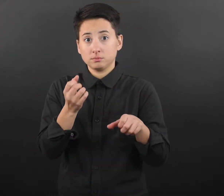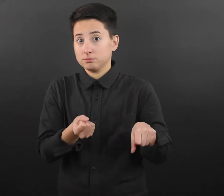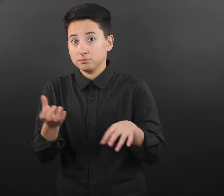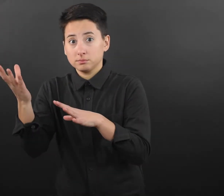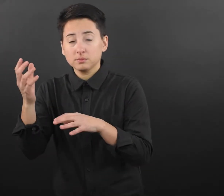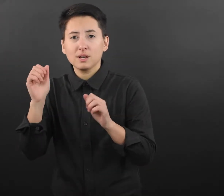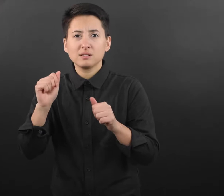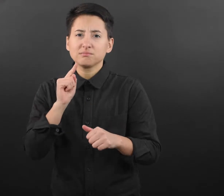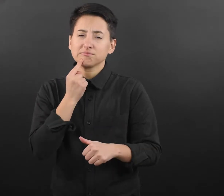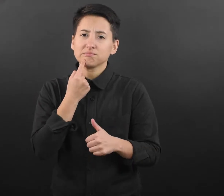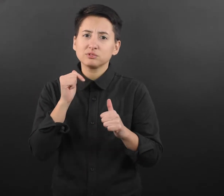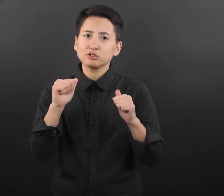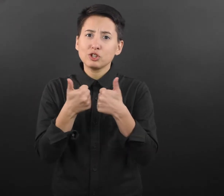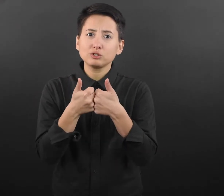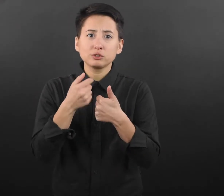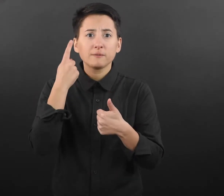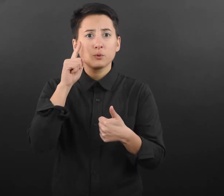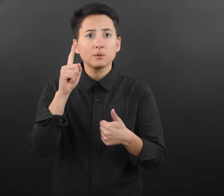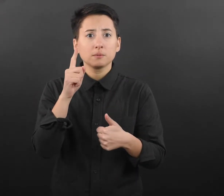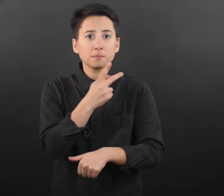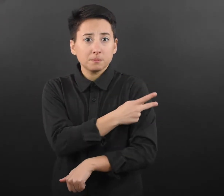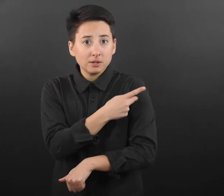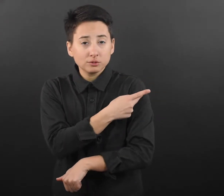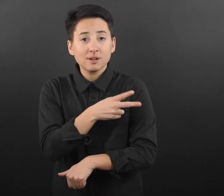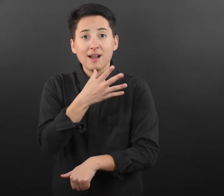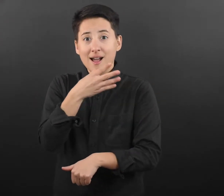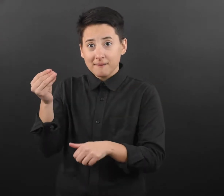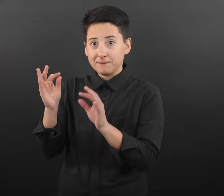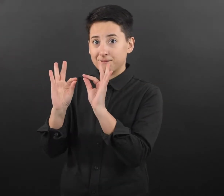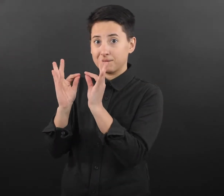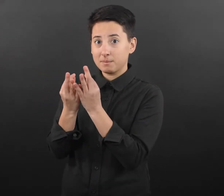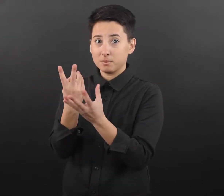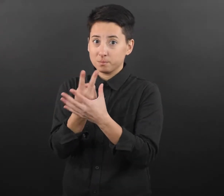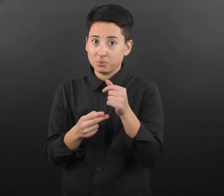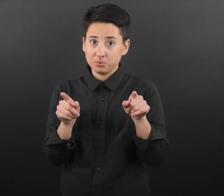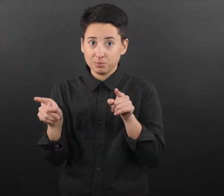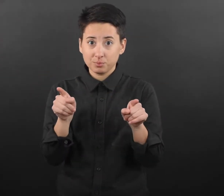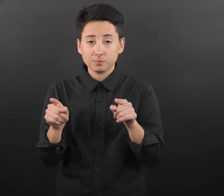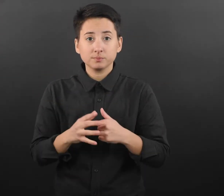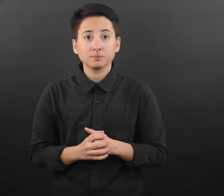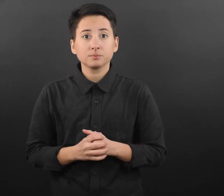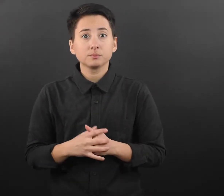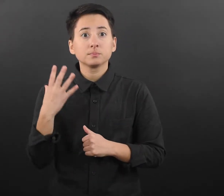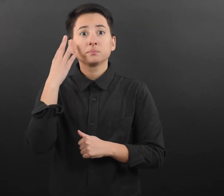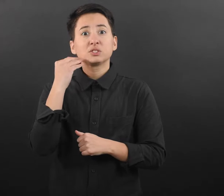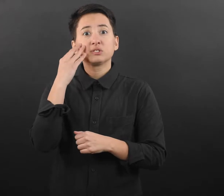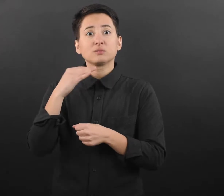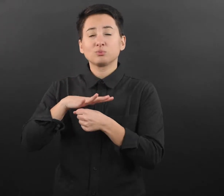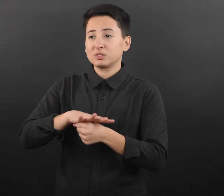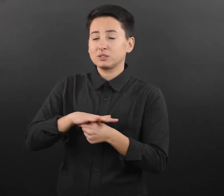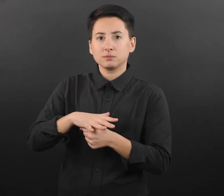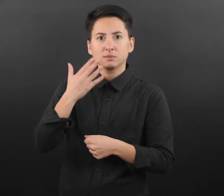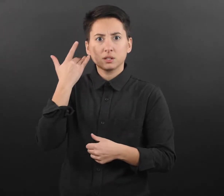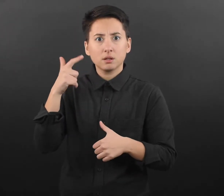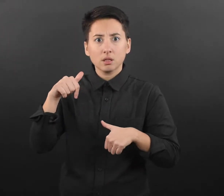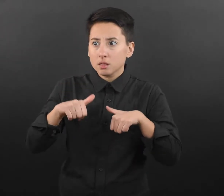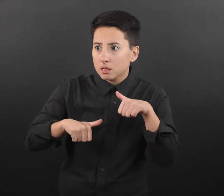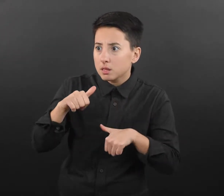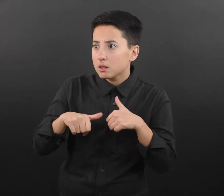These hospitalizations can be extremely challenging, not only for patients, but also for families who might